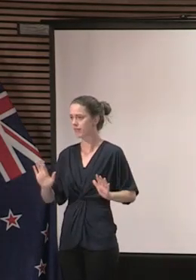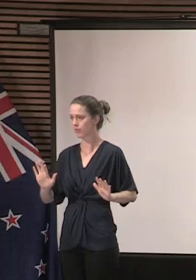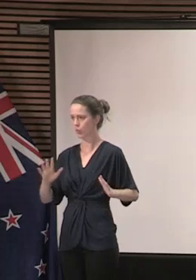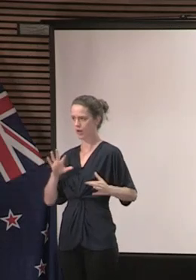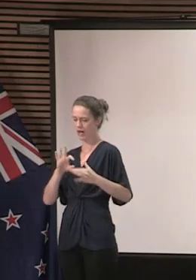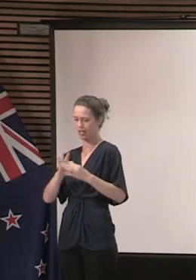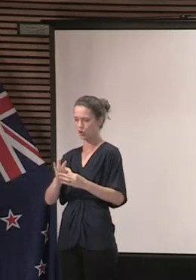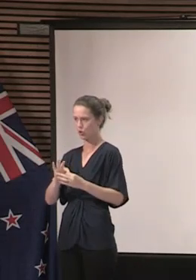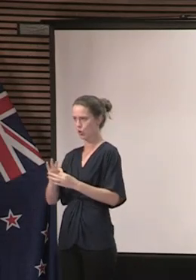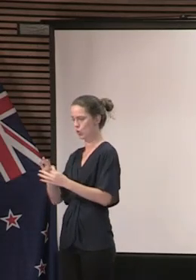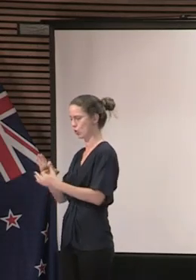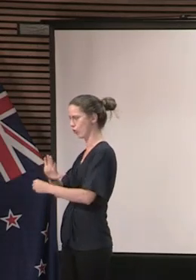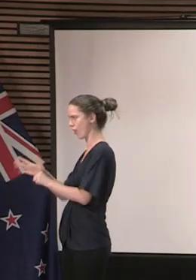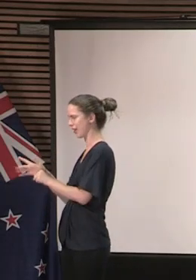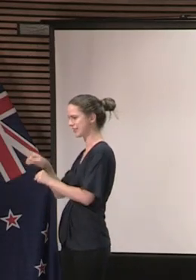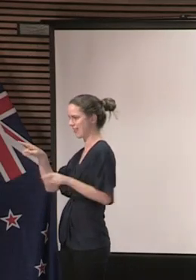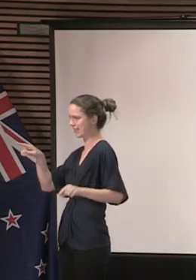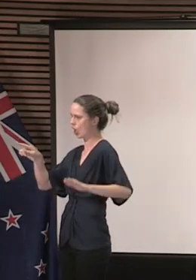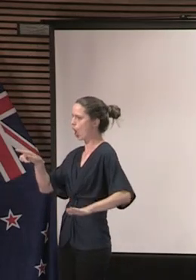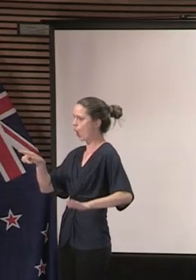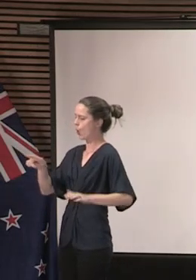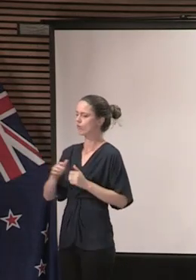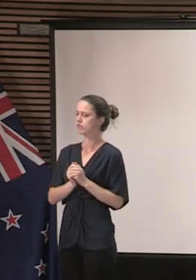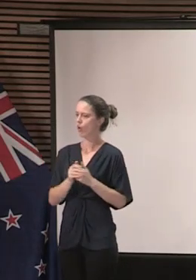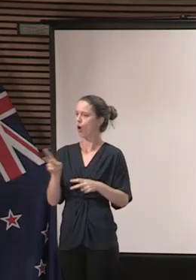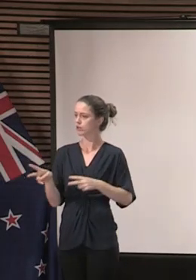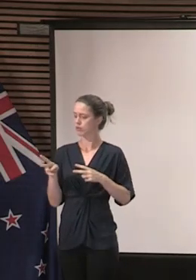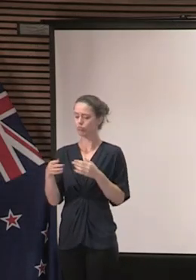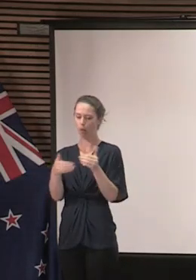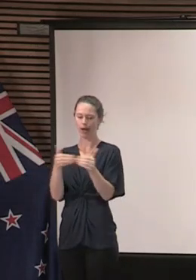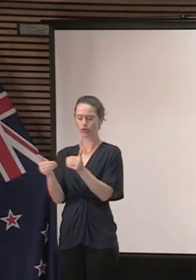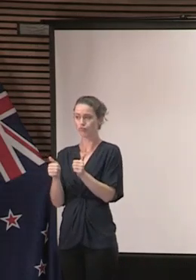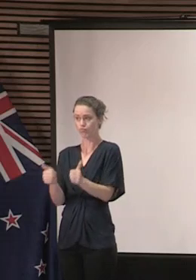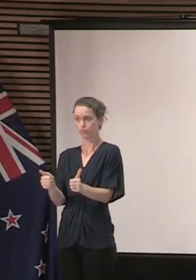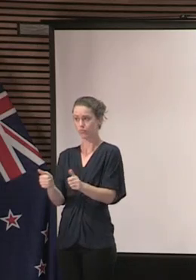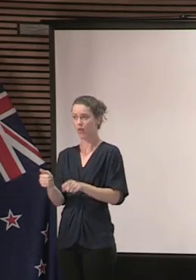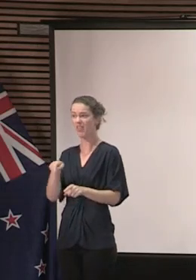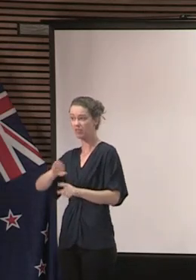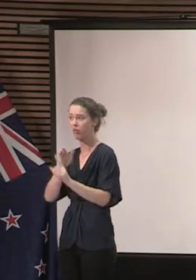cases. That's been very low. It has been absolutely manageable, but that has been our